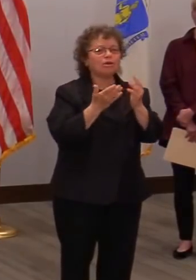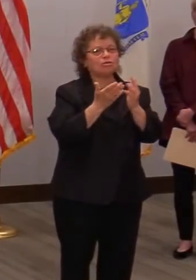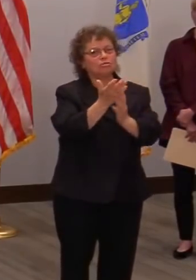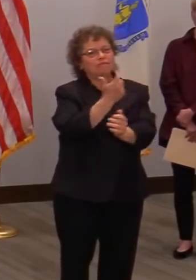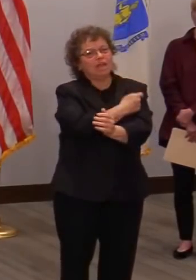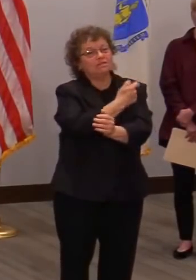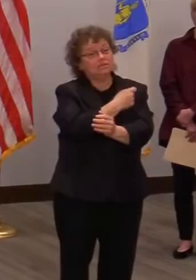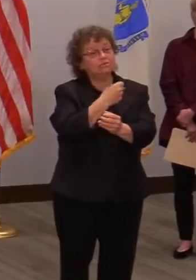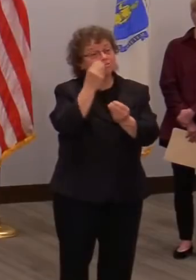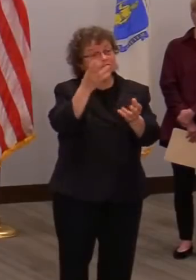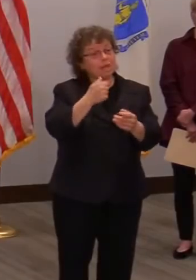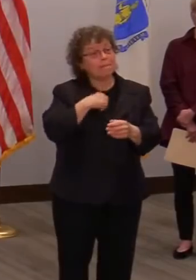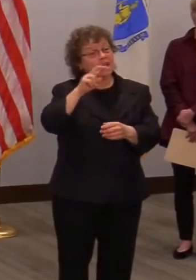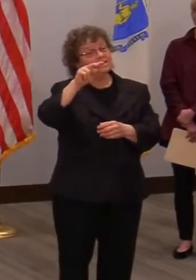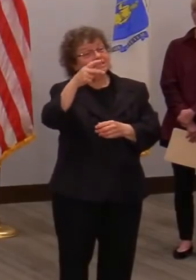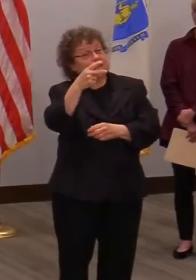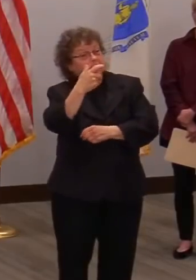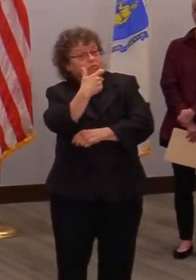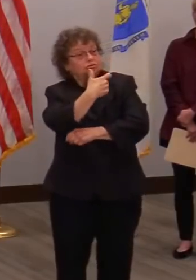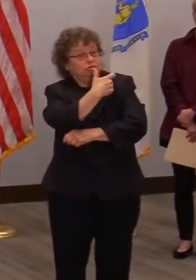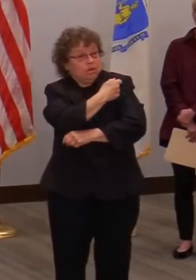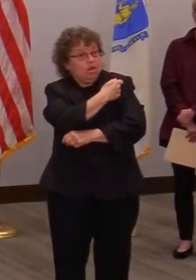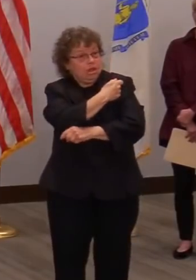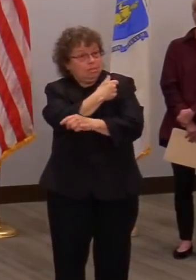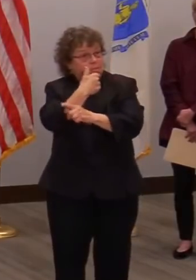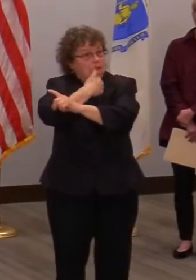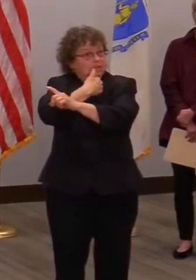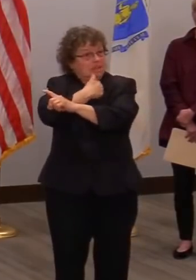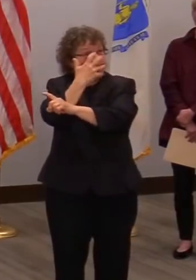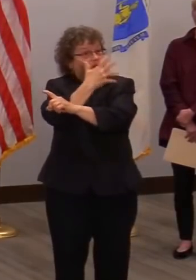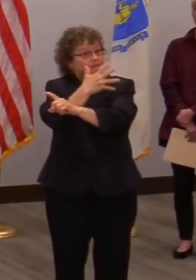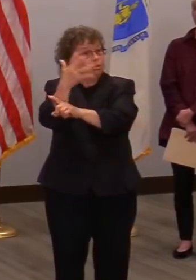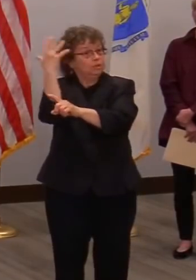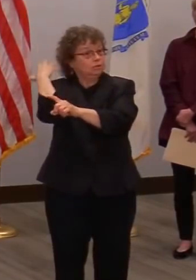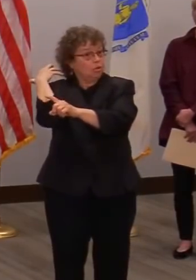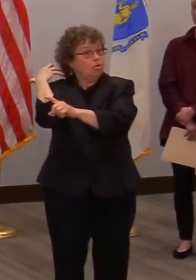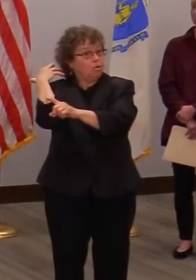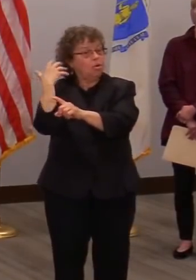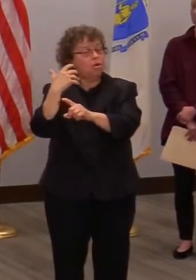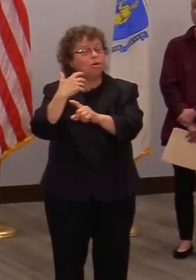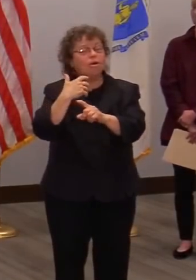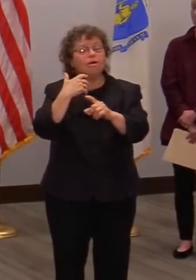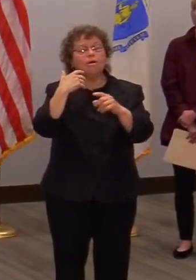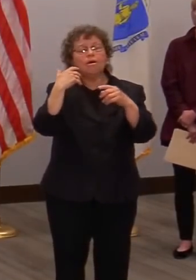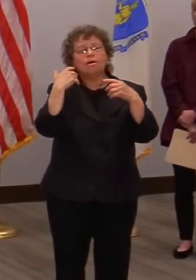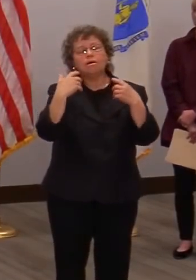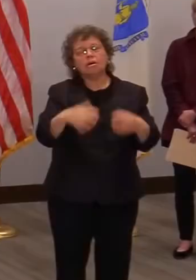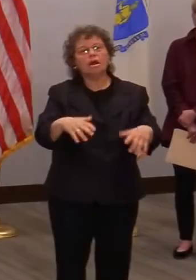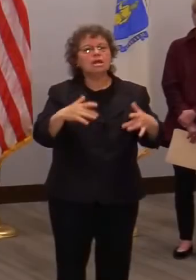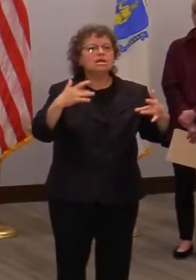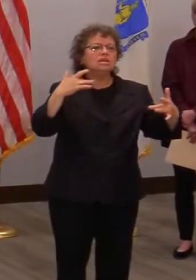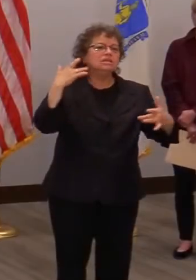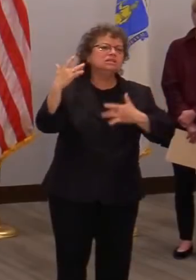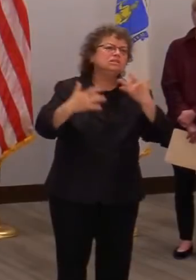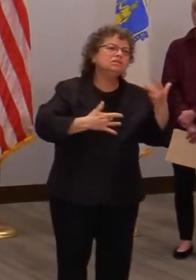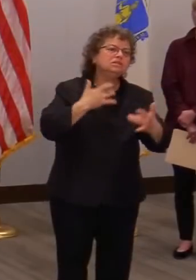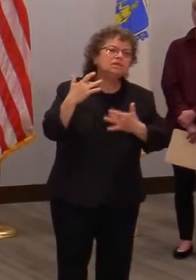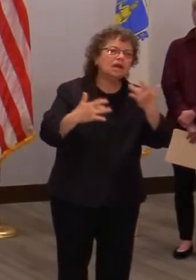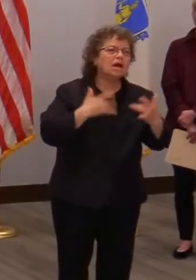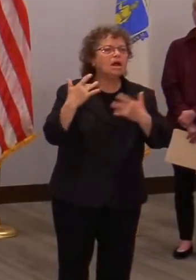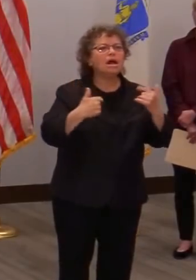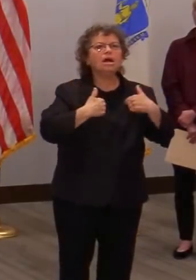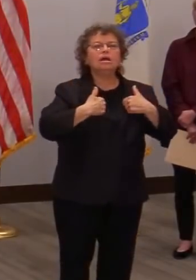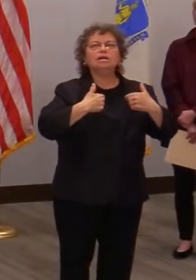got my second shot 5 weeks ago, I can't tell you how excited, how emotionally